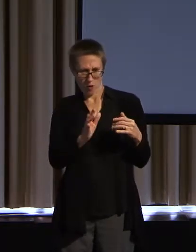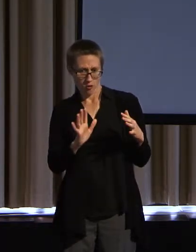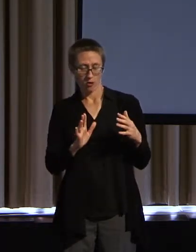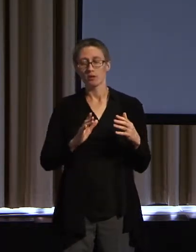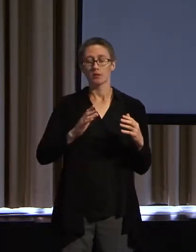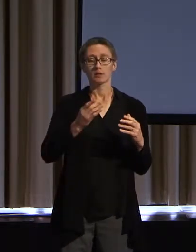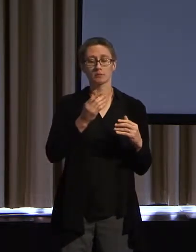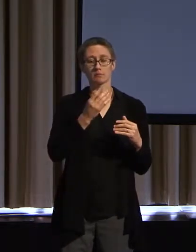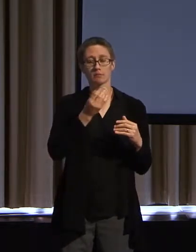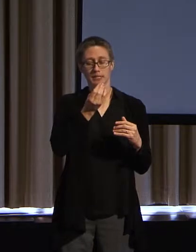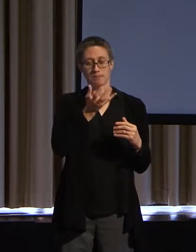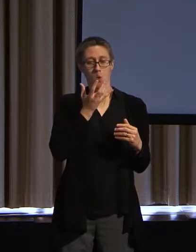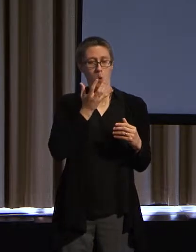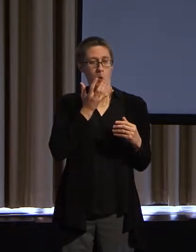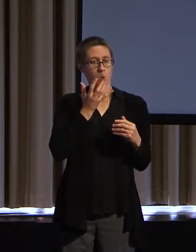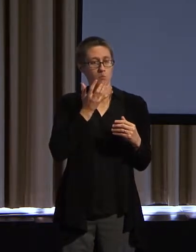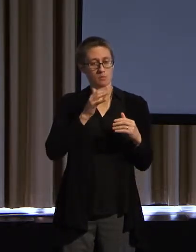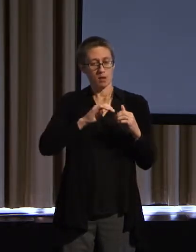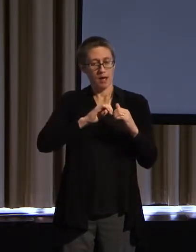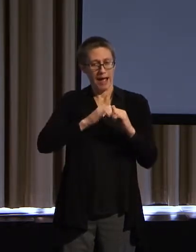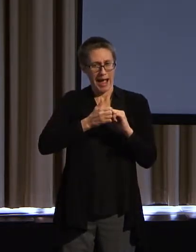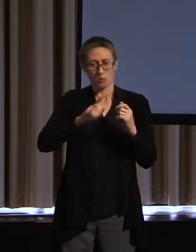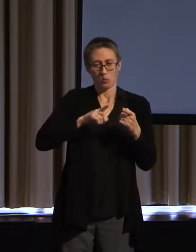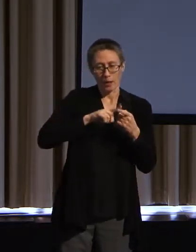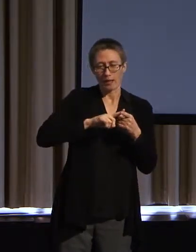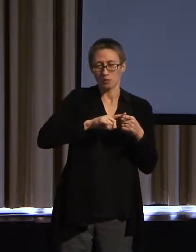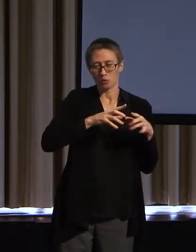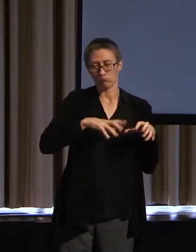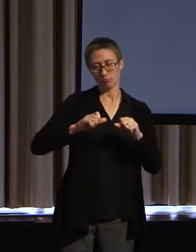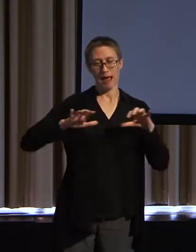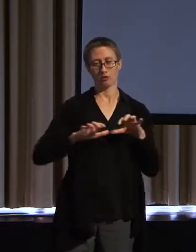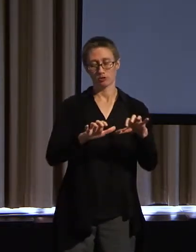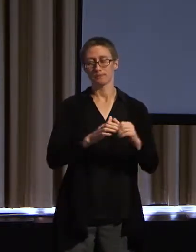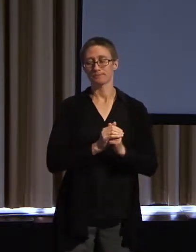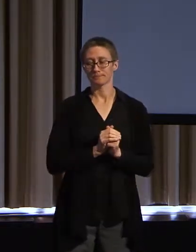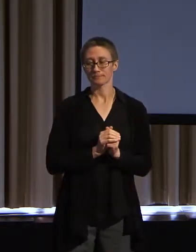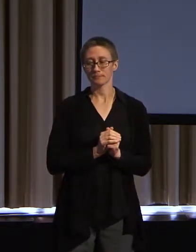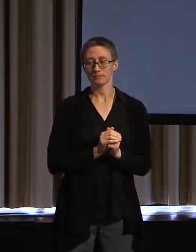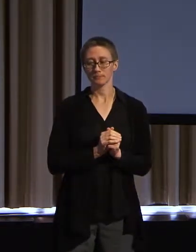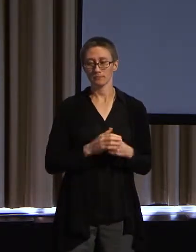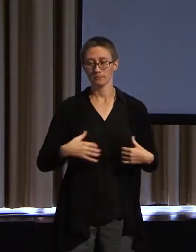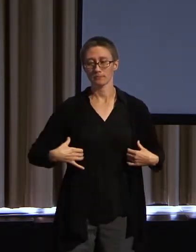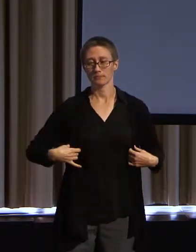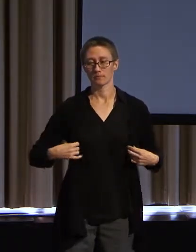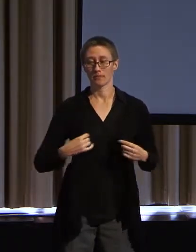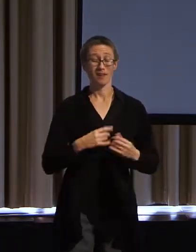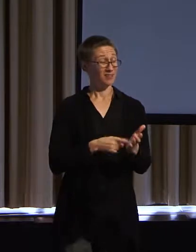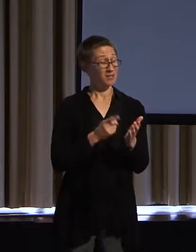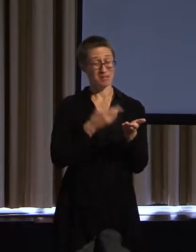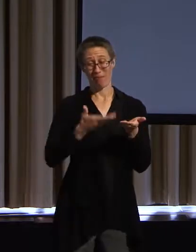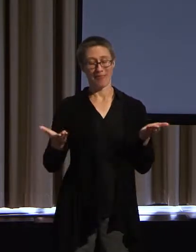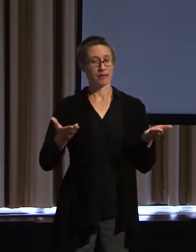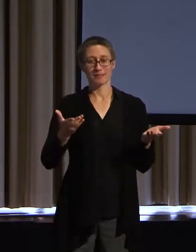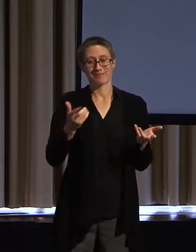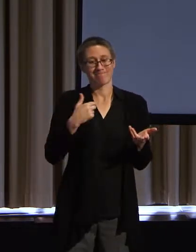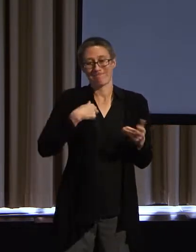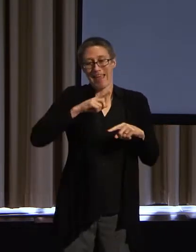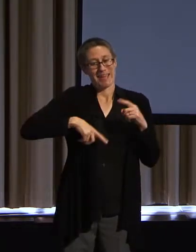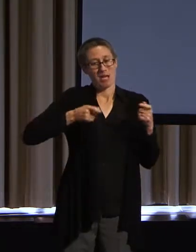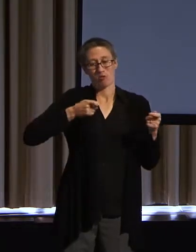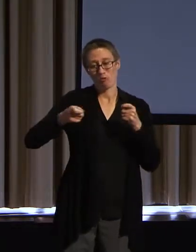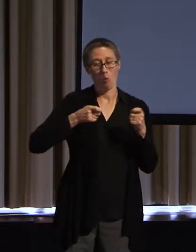this year. All these things happened which were totally out of my control. Things like there was a water leak and our ceiling collapsed